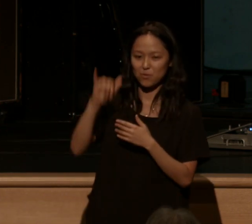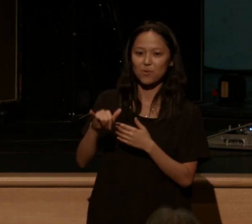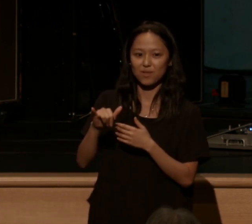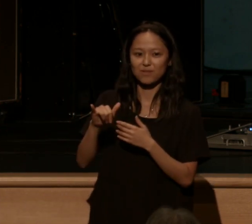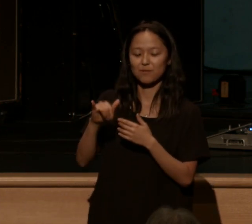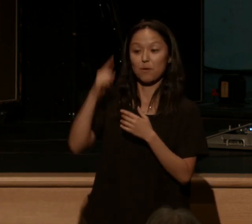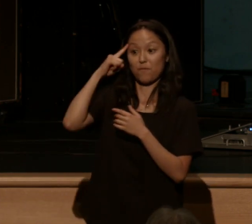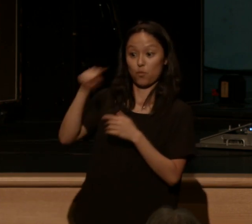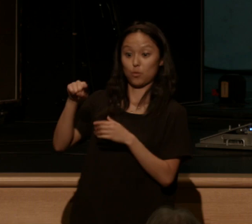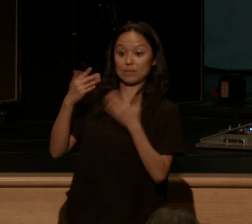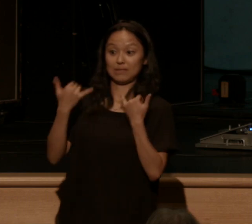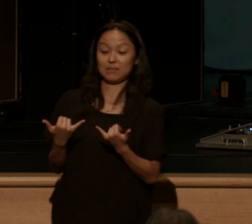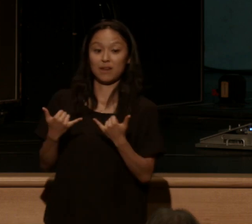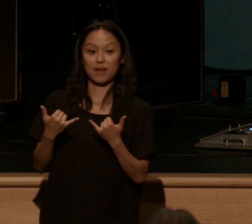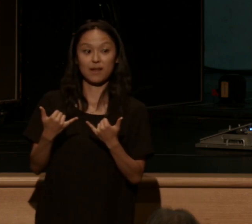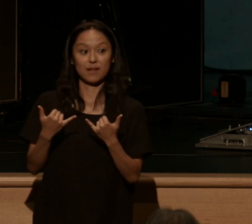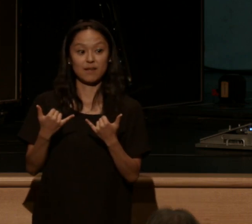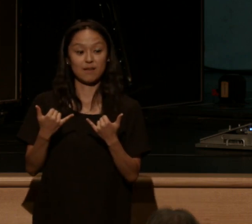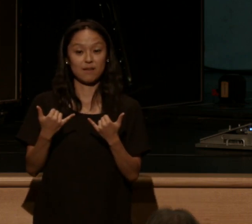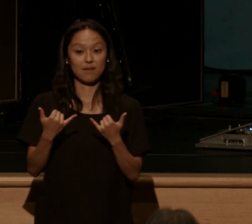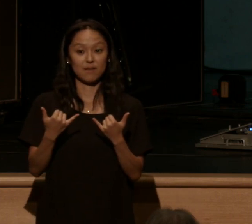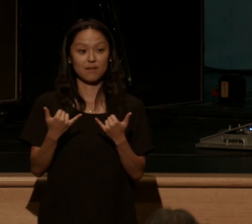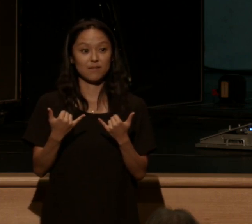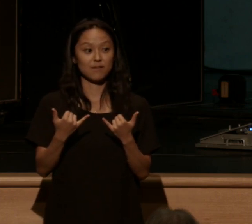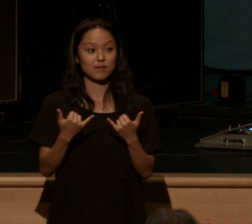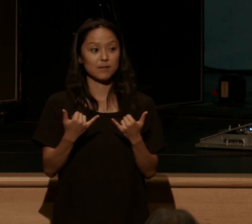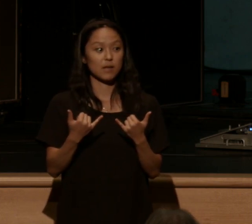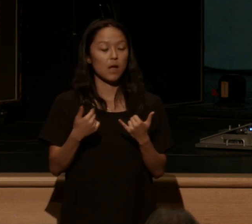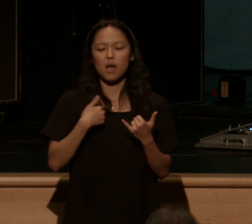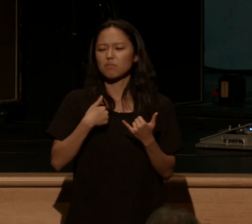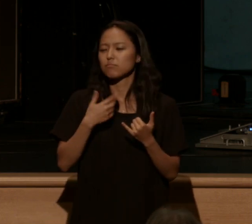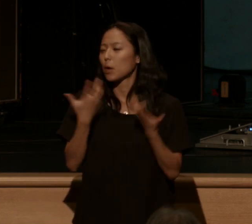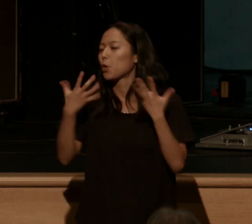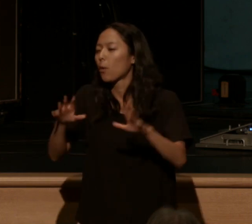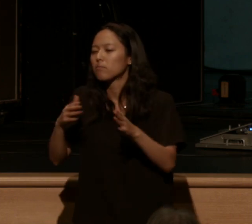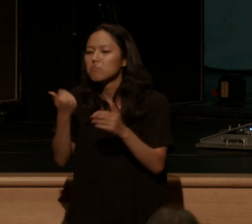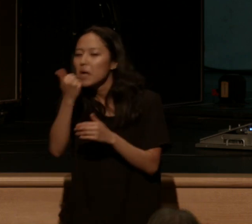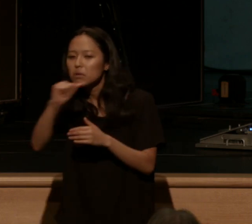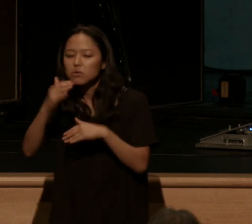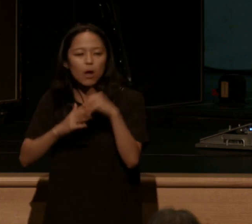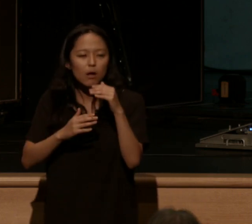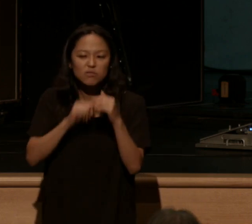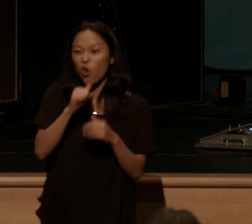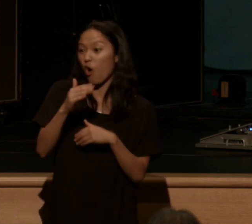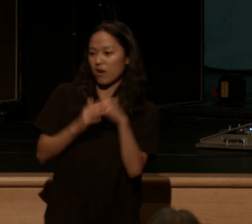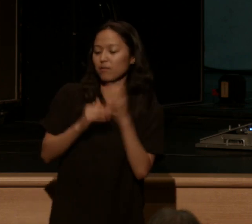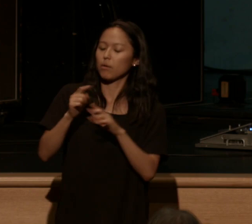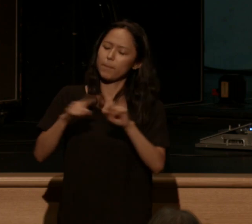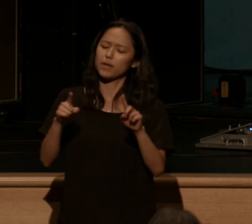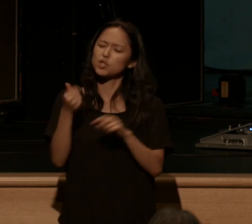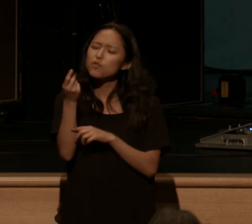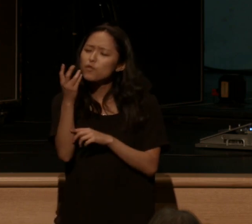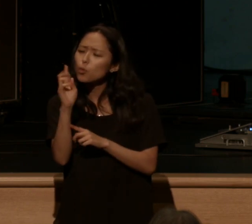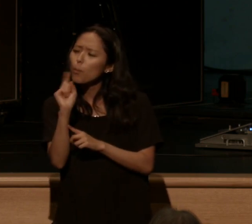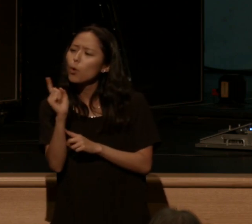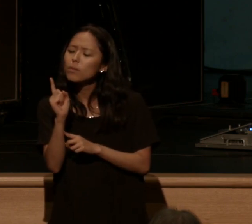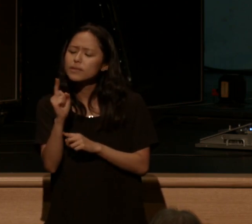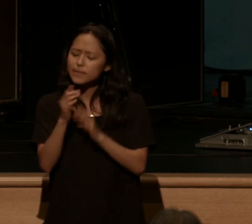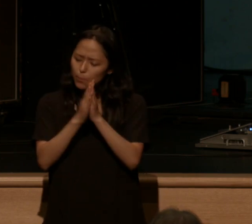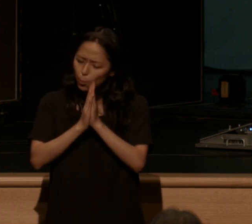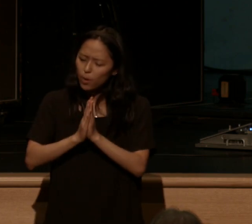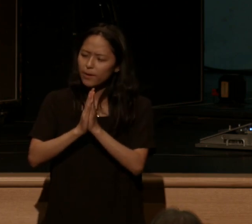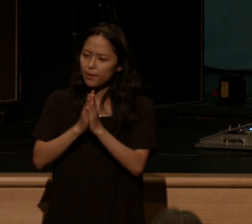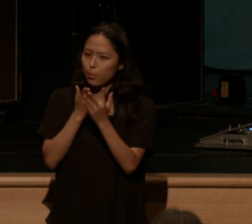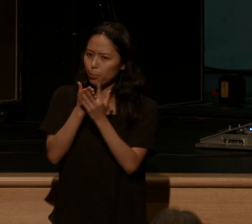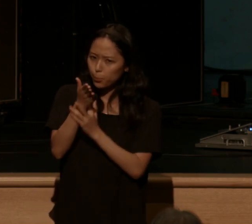allowed us to be able to right now, not making anyone be uncomfortable, but we're gonna take a few moments to pray through